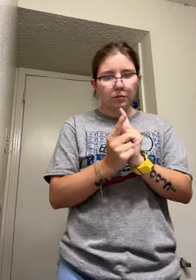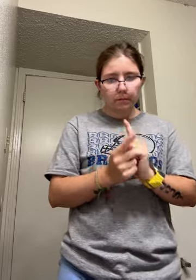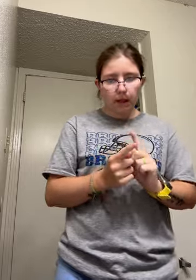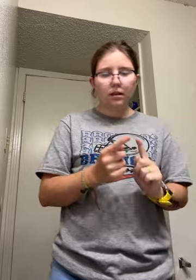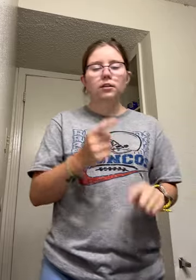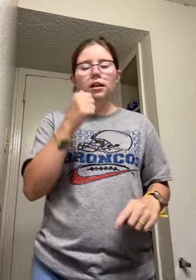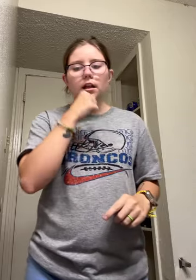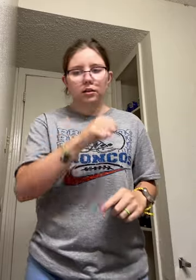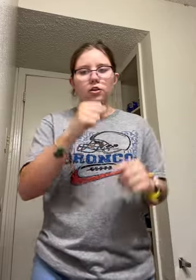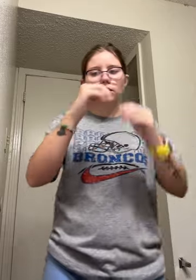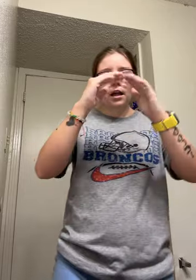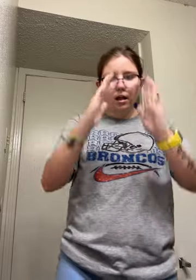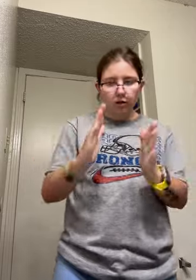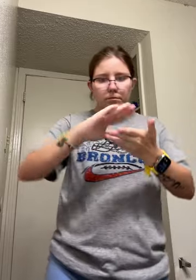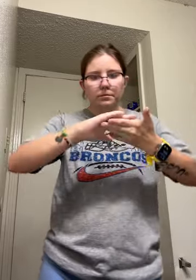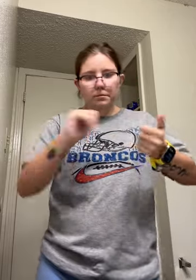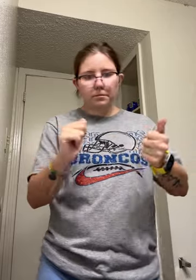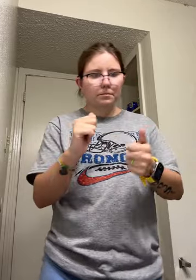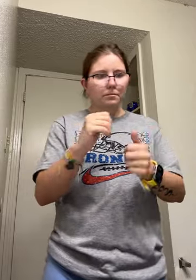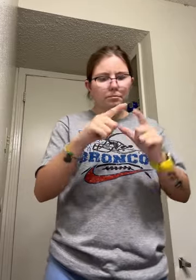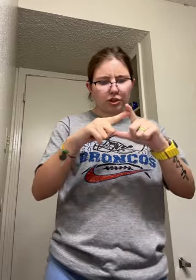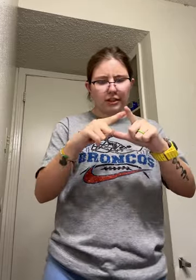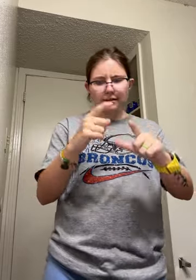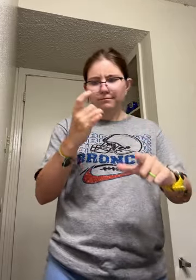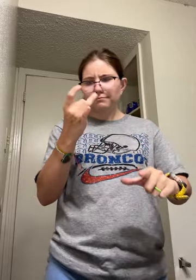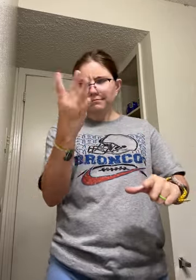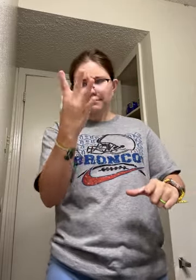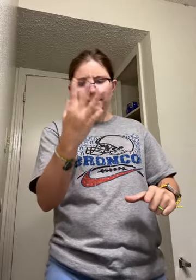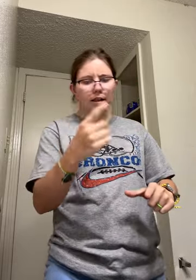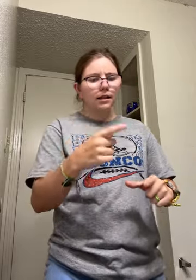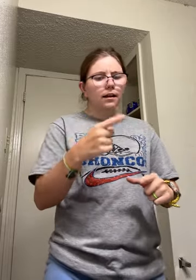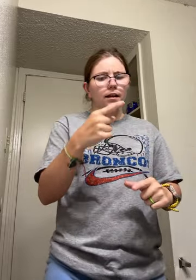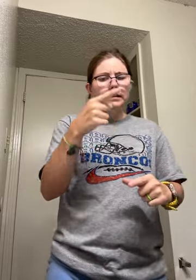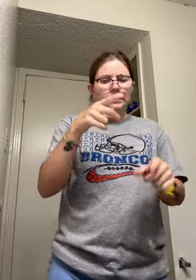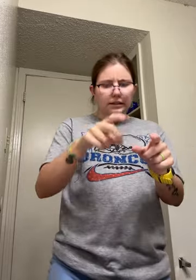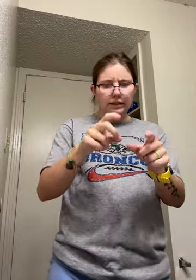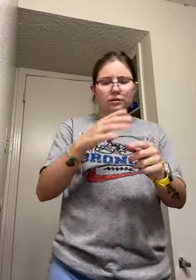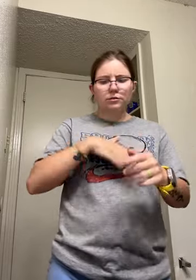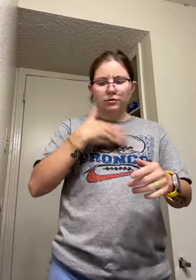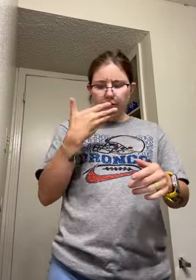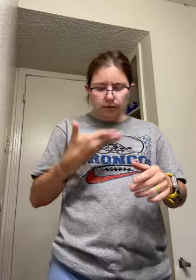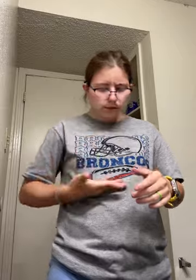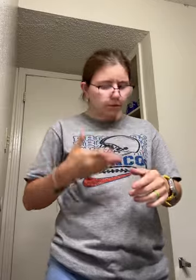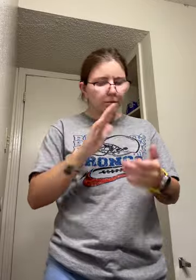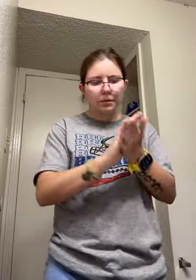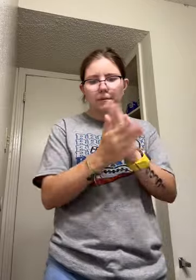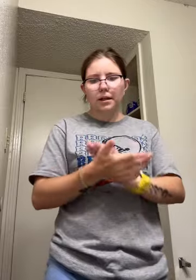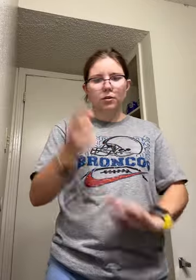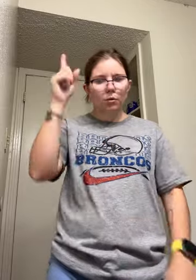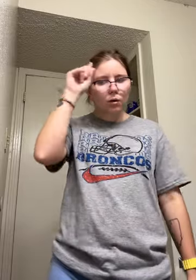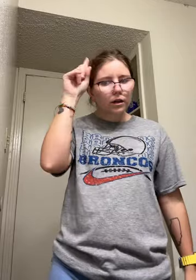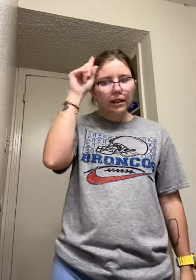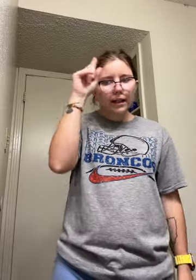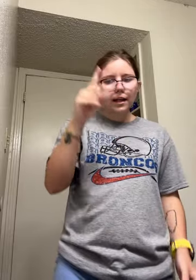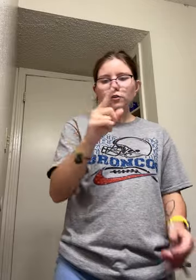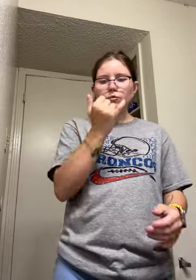a girl? Starts to fuck, but the pussy just ain't no good. Say what? I mean, you're getting upset because you can't get away. Plus, you're in the wrong neighborhood.